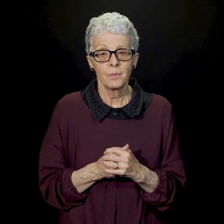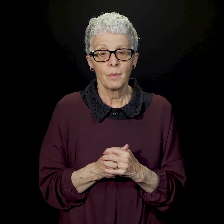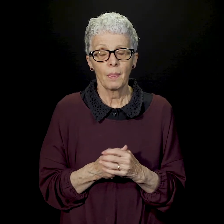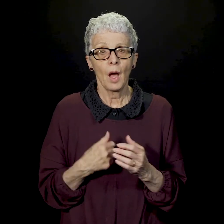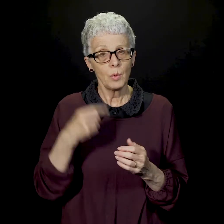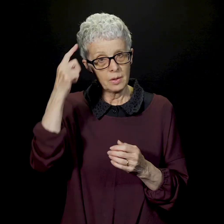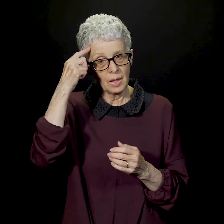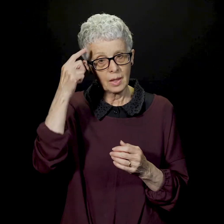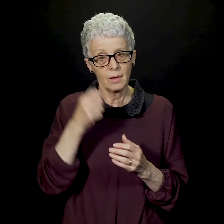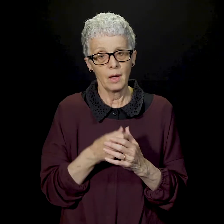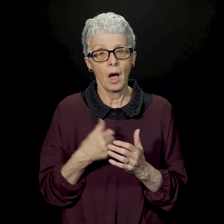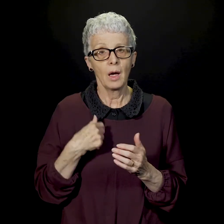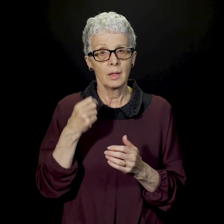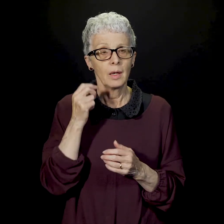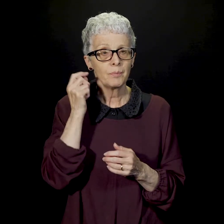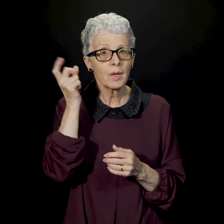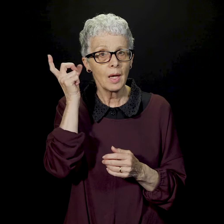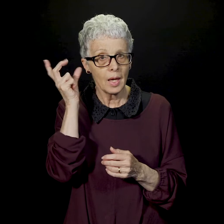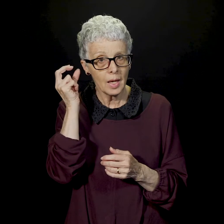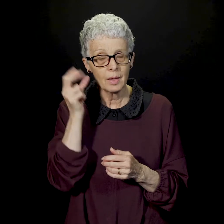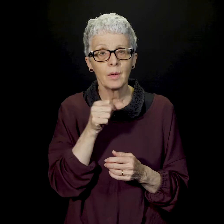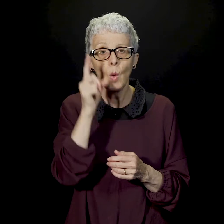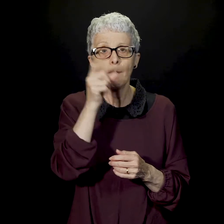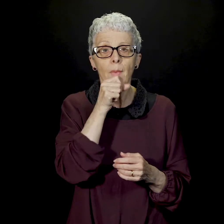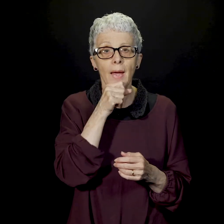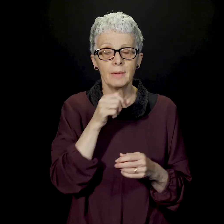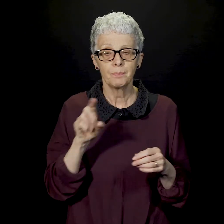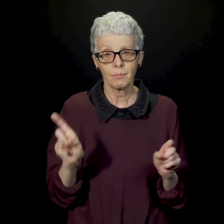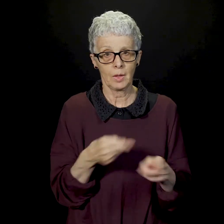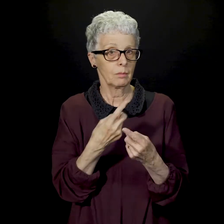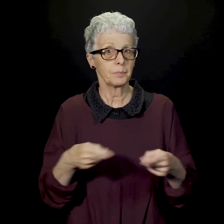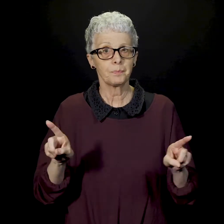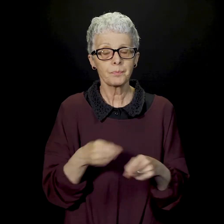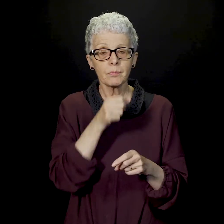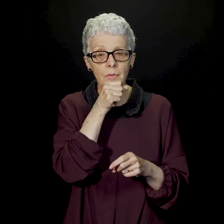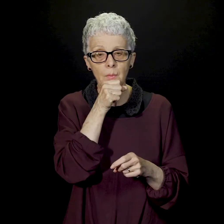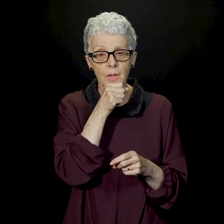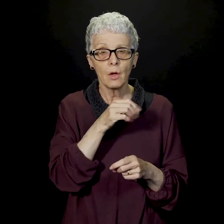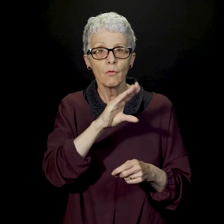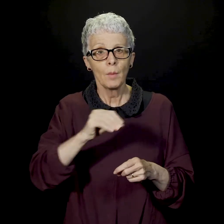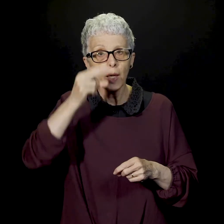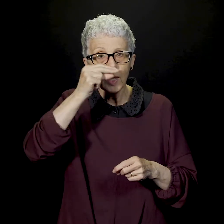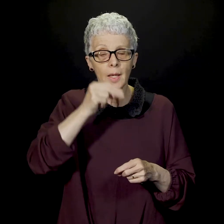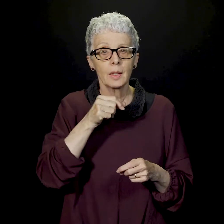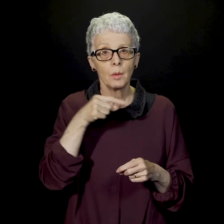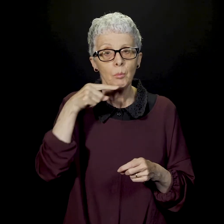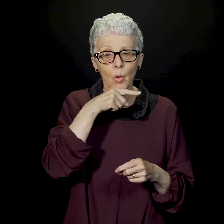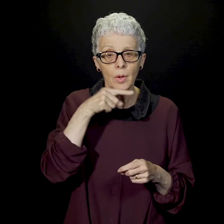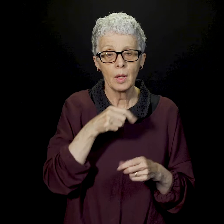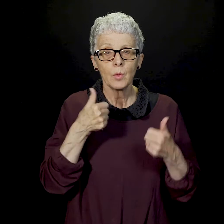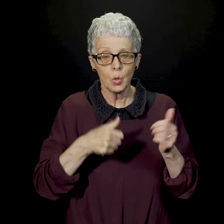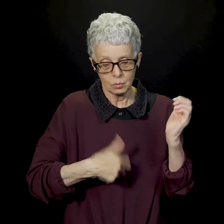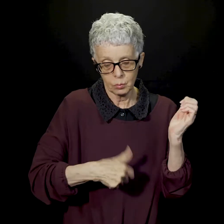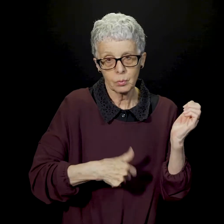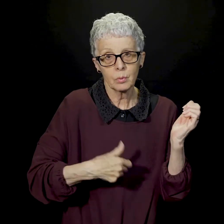I was actually thinking about this. I heard this guy who was he's a musician. And he talked about how from a young age, he would really good at